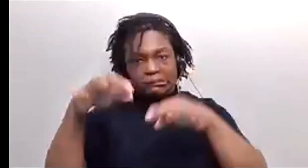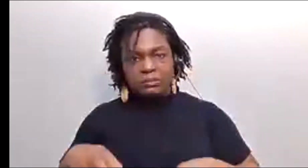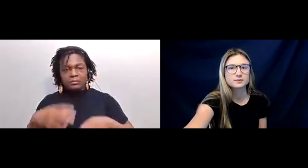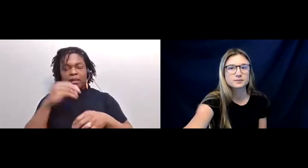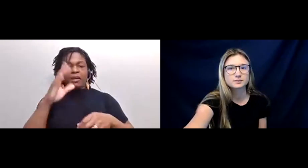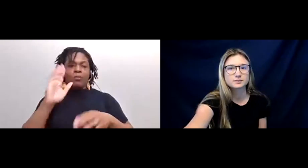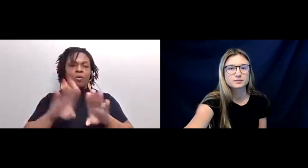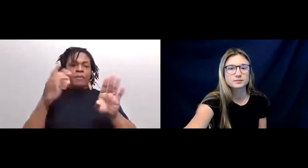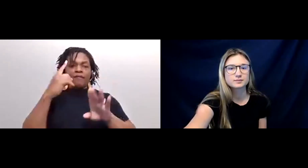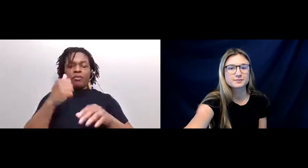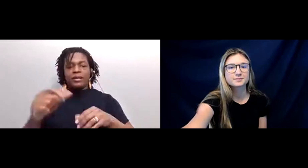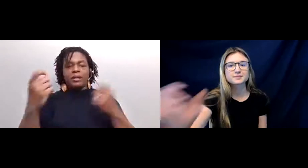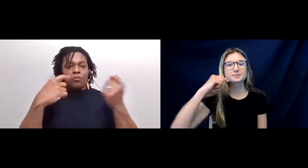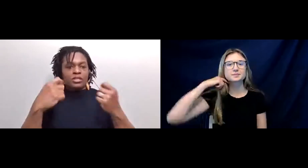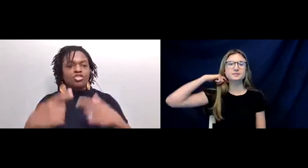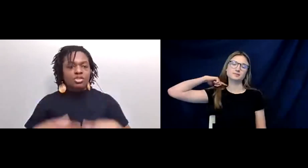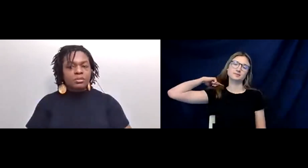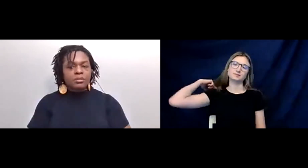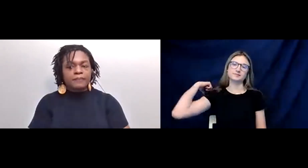it up for any questions.